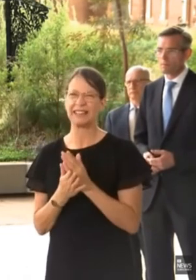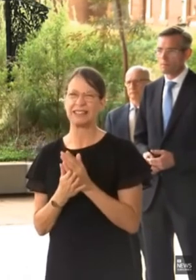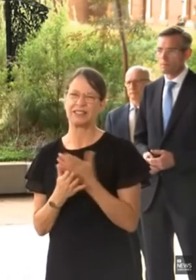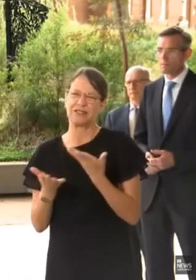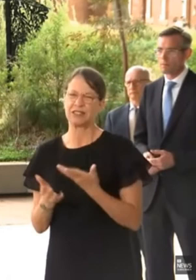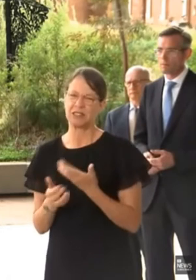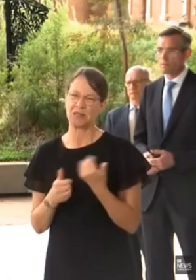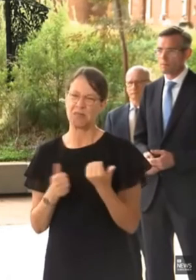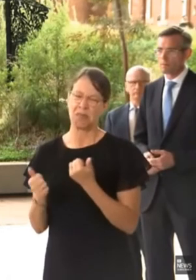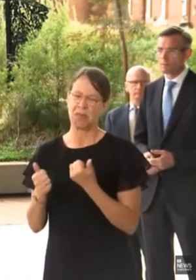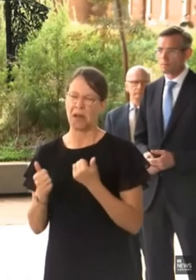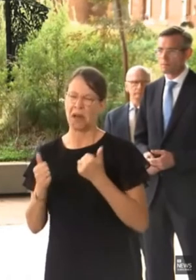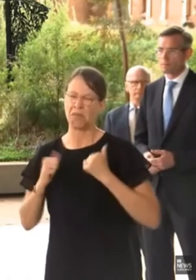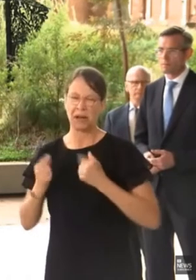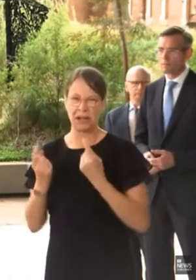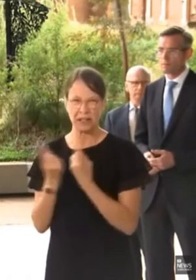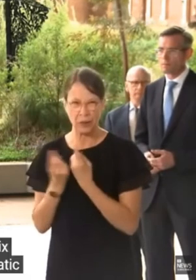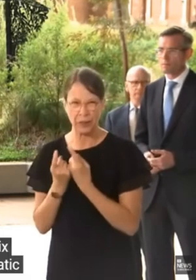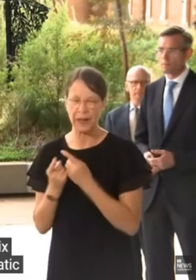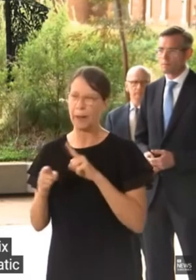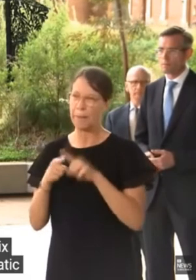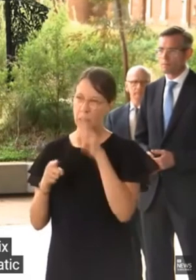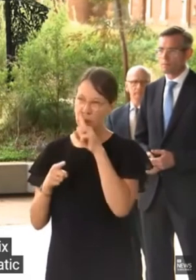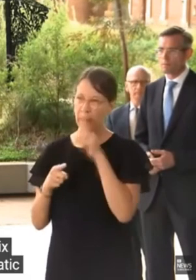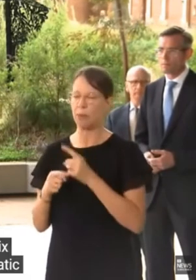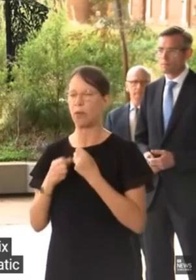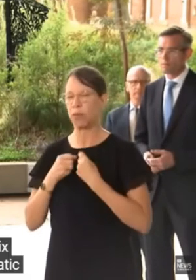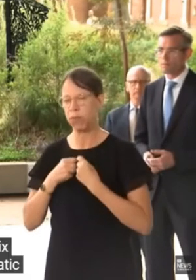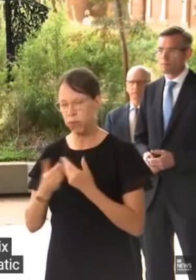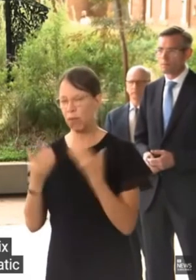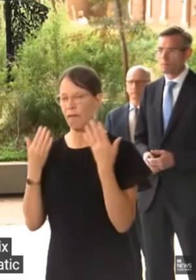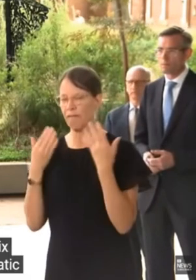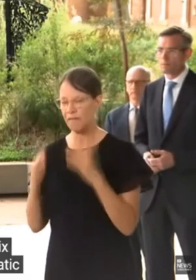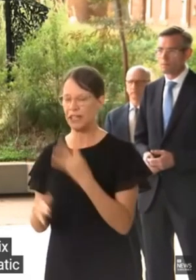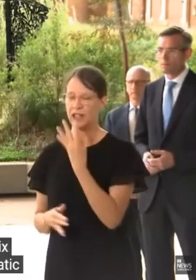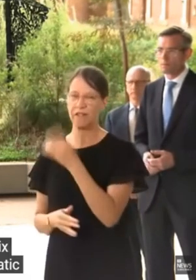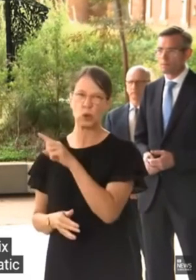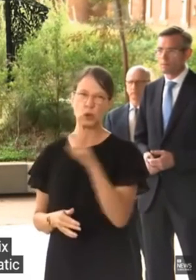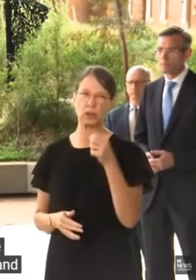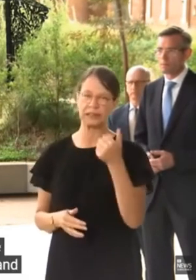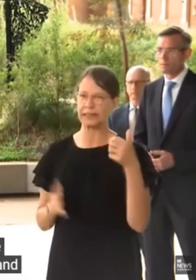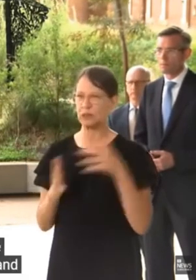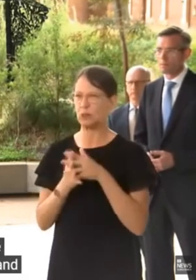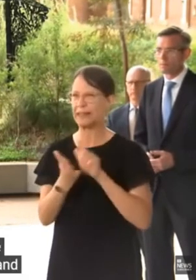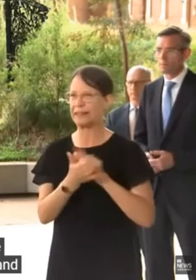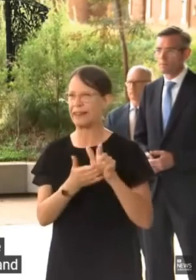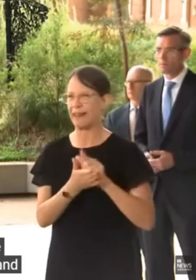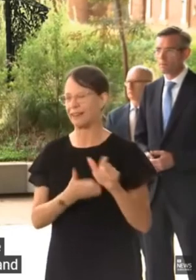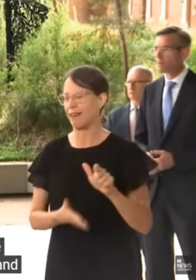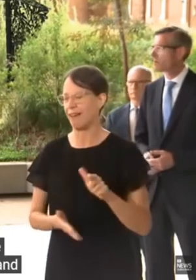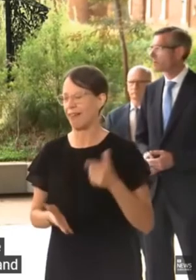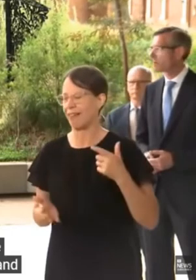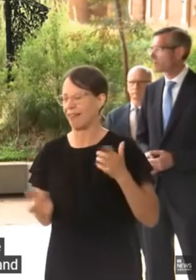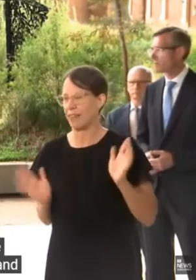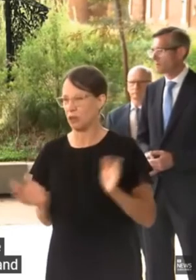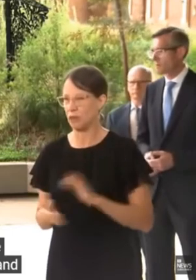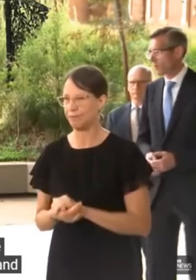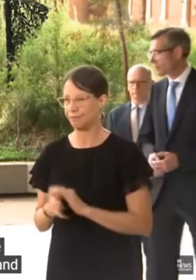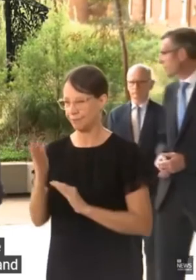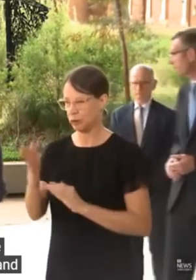most people will have recovered fully through that, and it's just an easier message to get out. Minister, just on elective